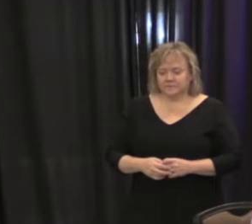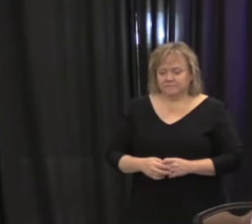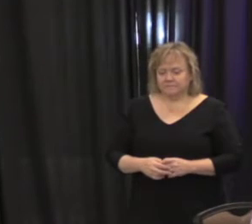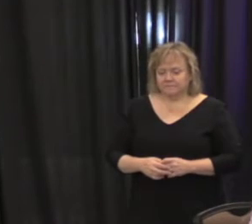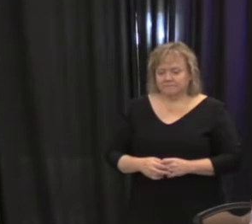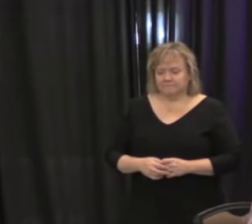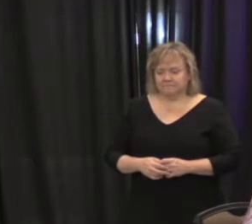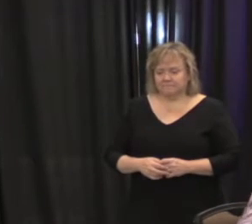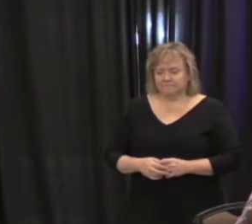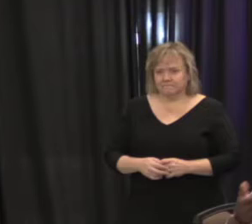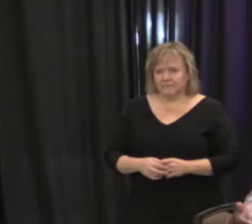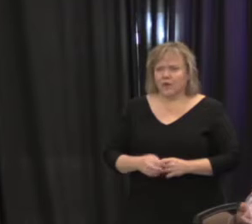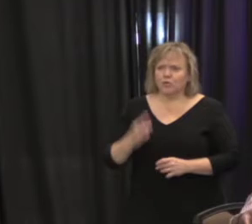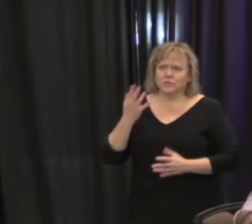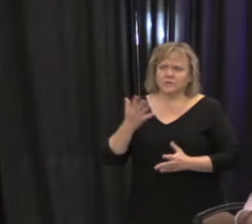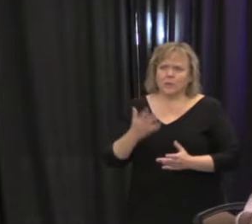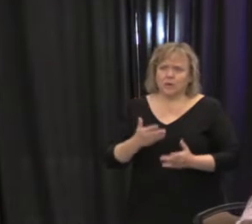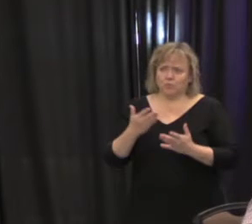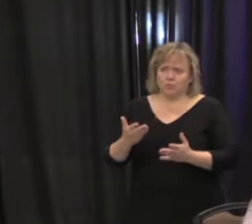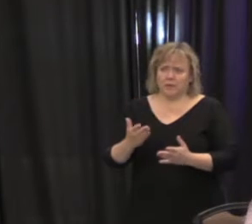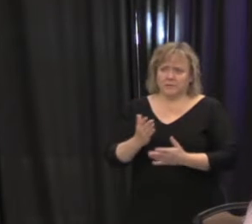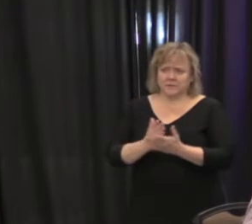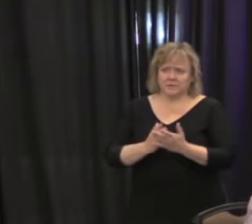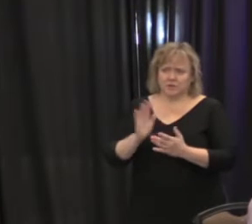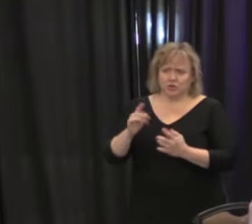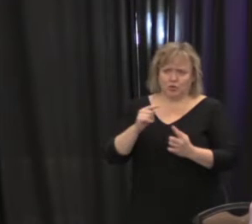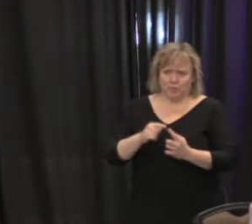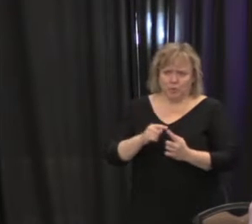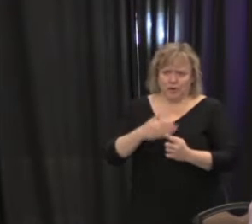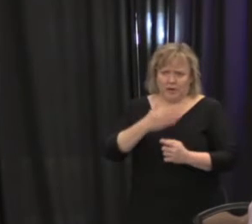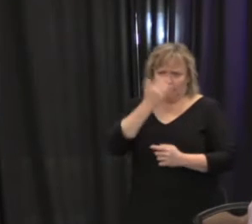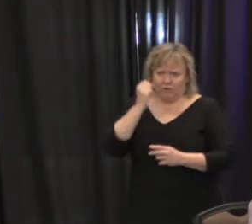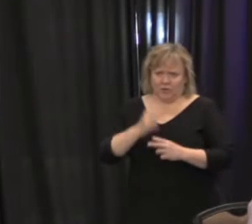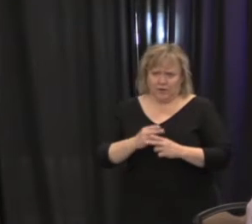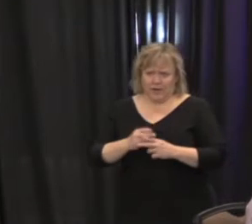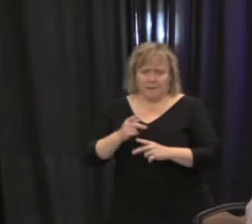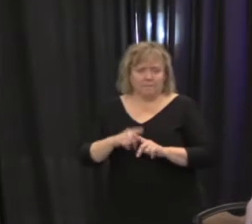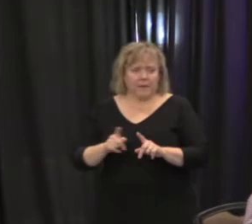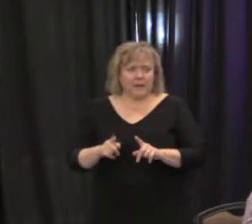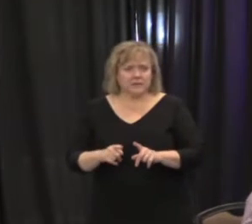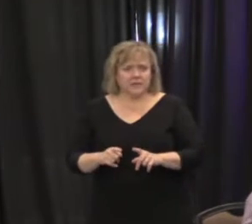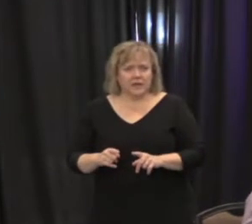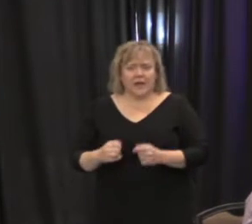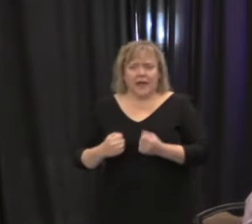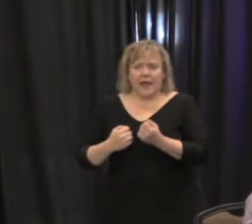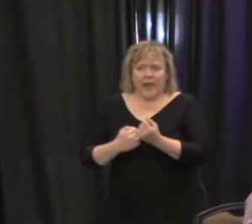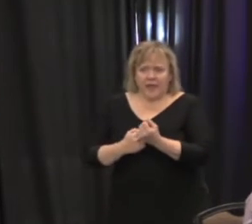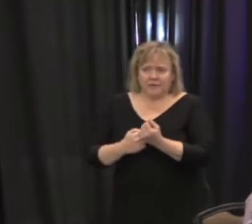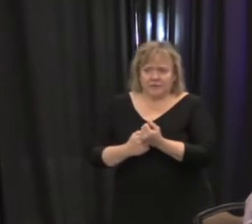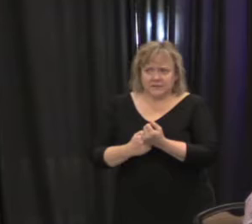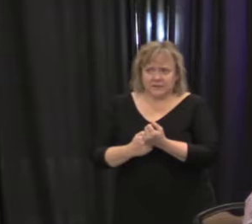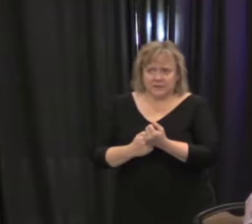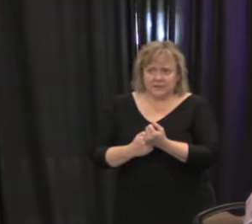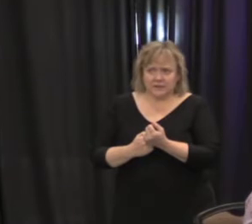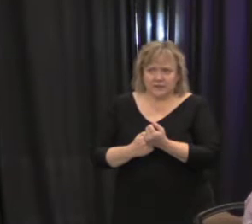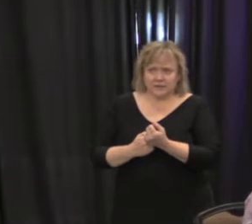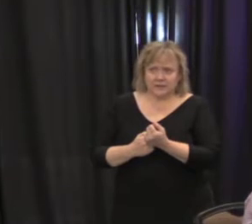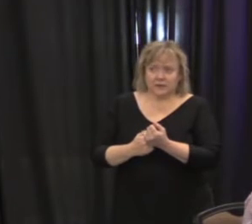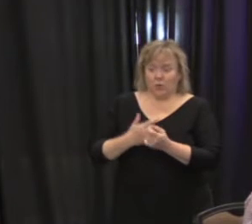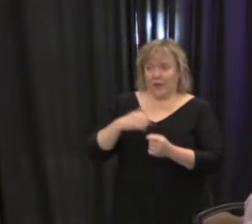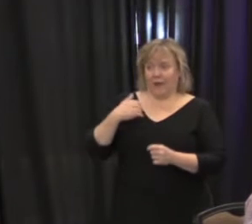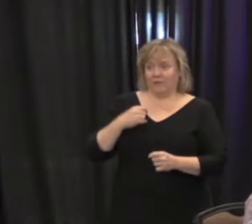so the reason I really want to bring up even that, and to your point earlier, I'm sorry I didn't get your name, is, Advocates for Youth, we have a 1 in